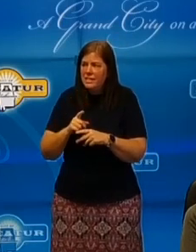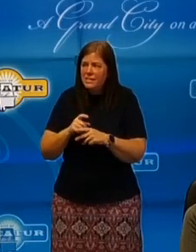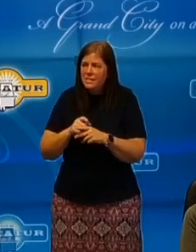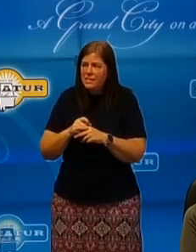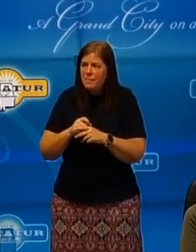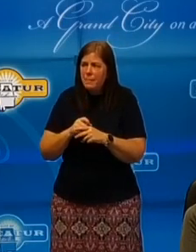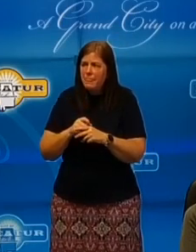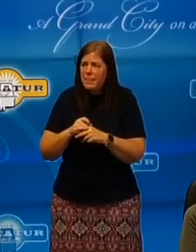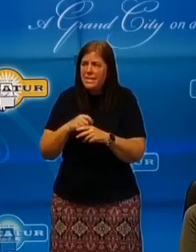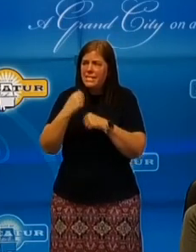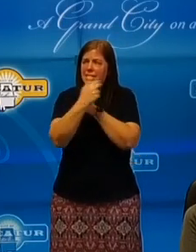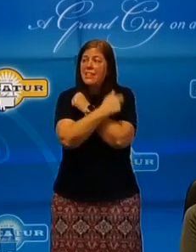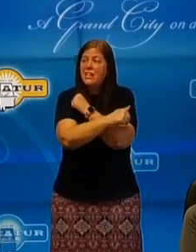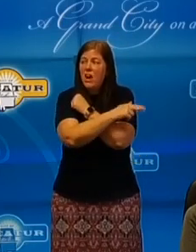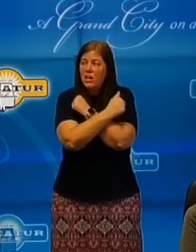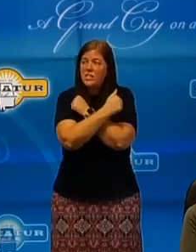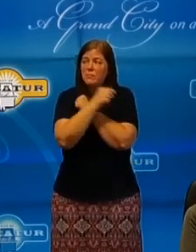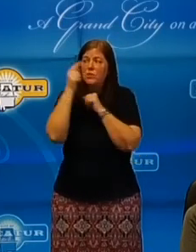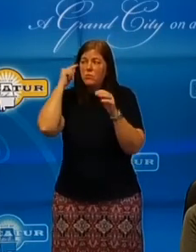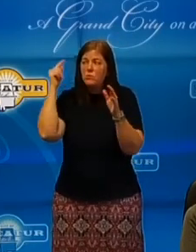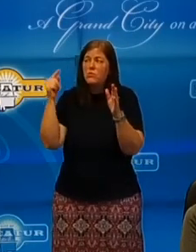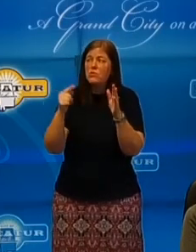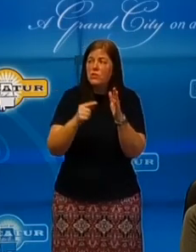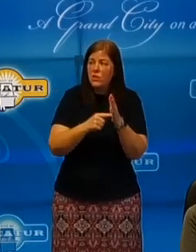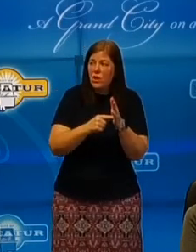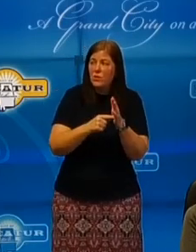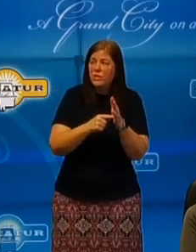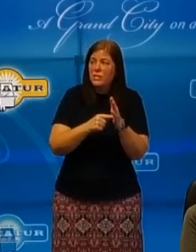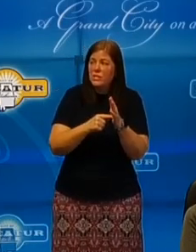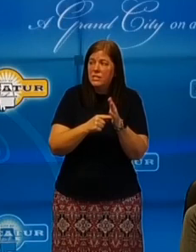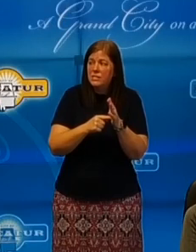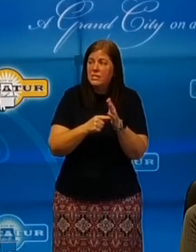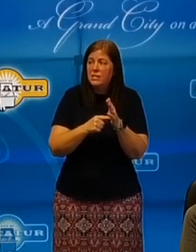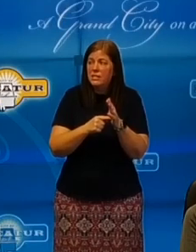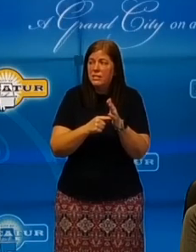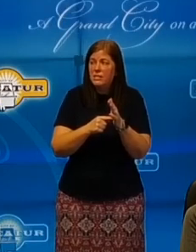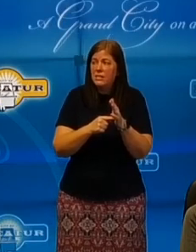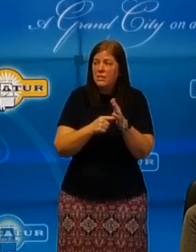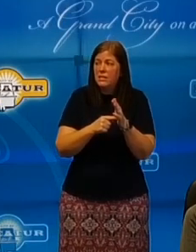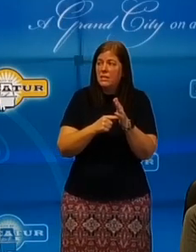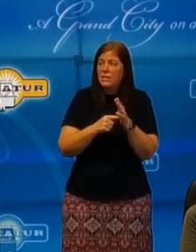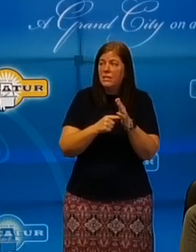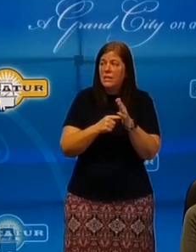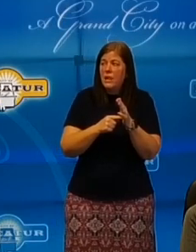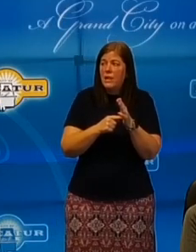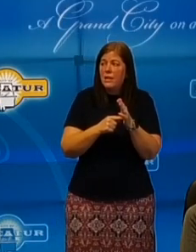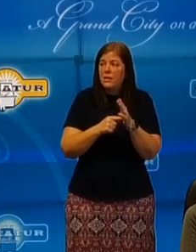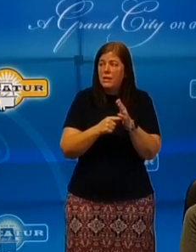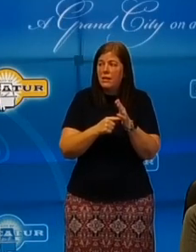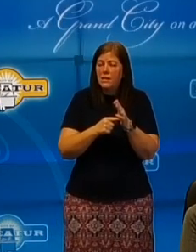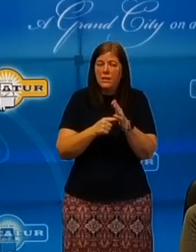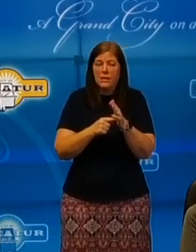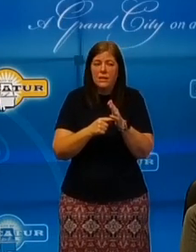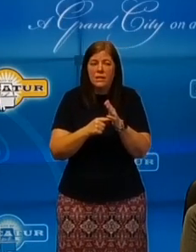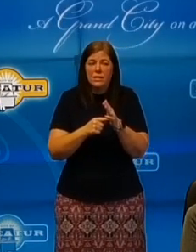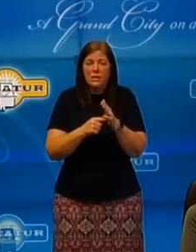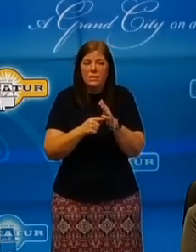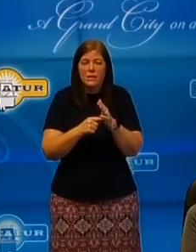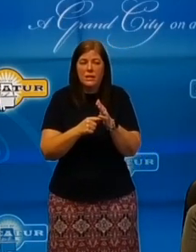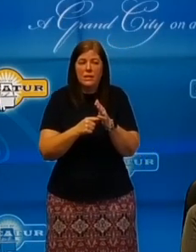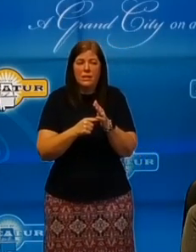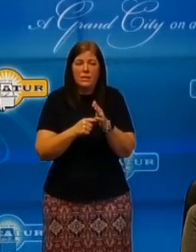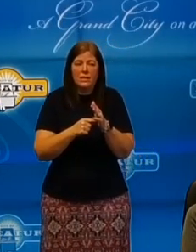the health hospital noticing trends coming from a particular part of our community, our county?